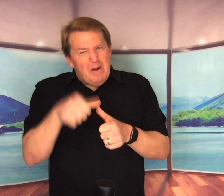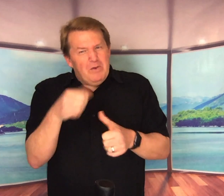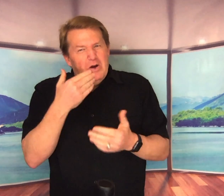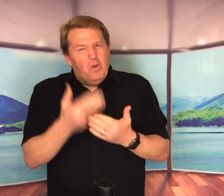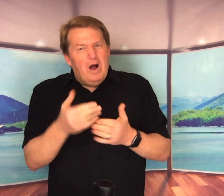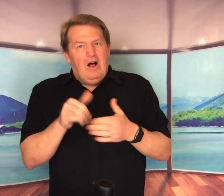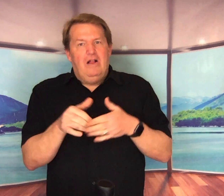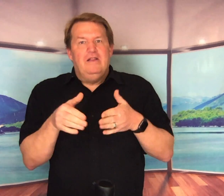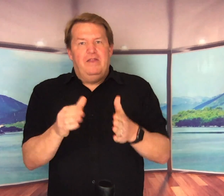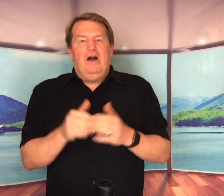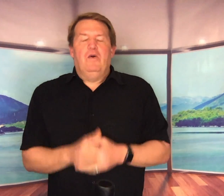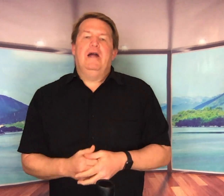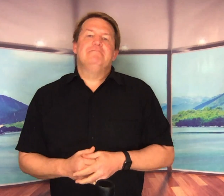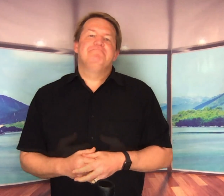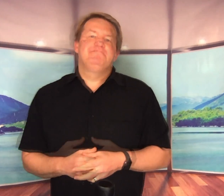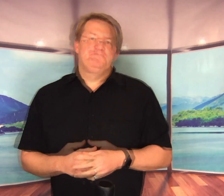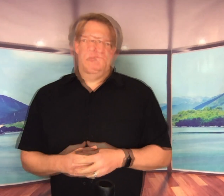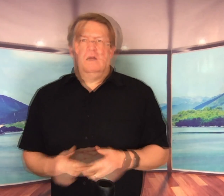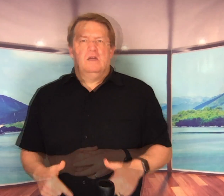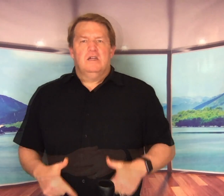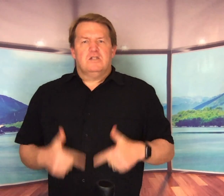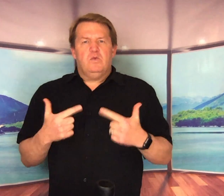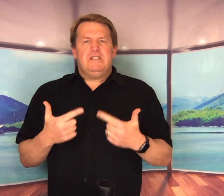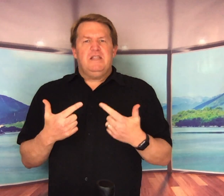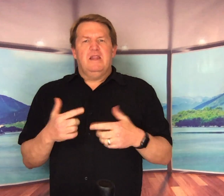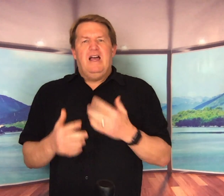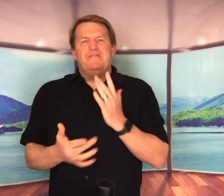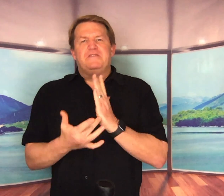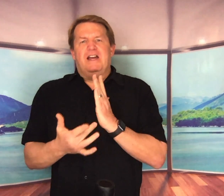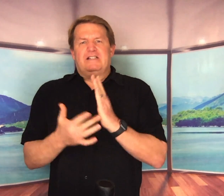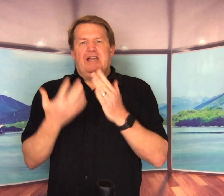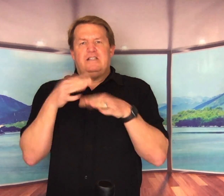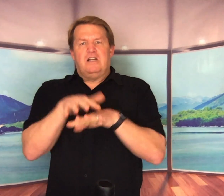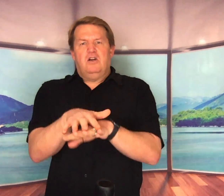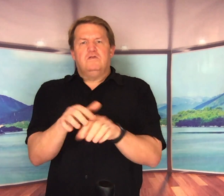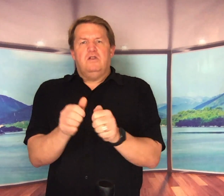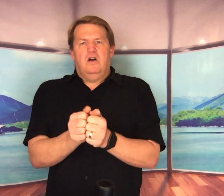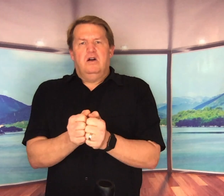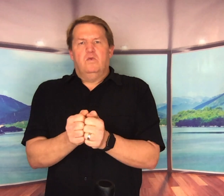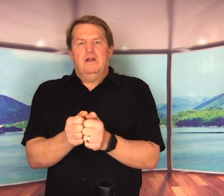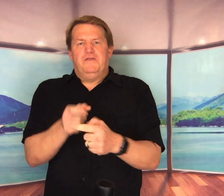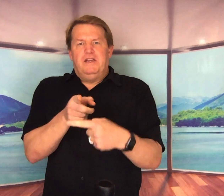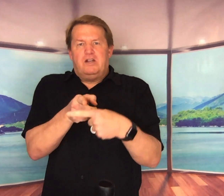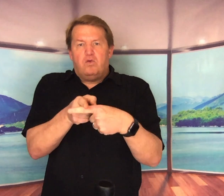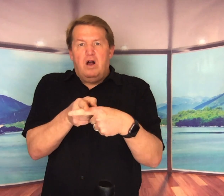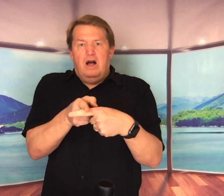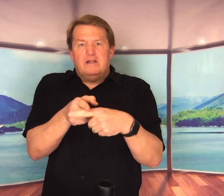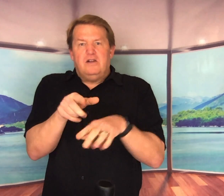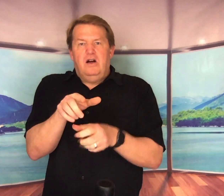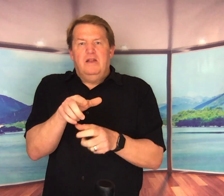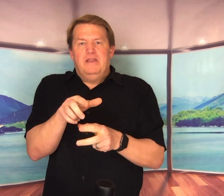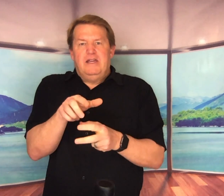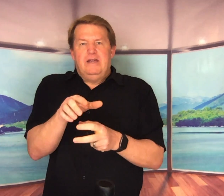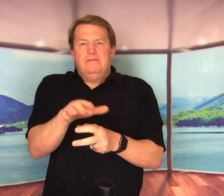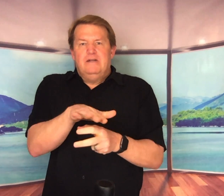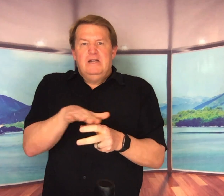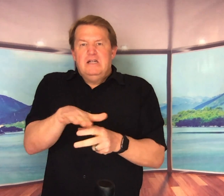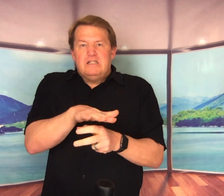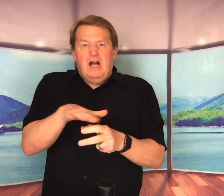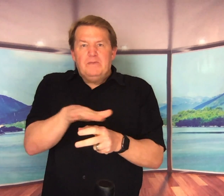it well that way. So what's the life technique that goes along with the cross on the top